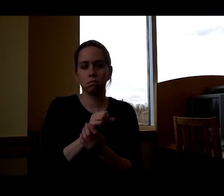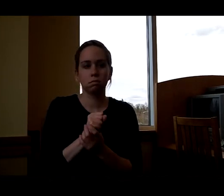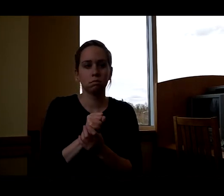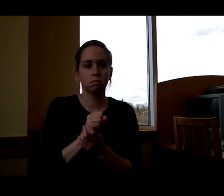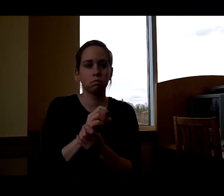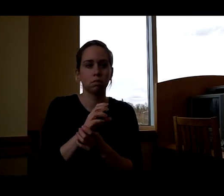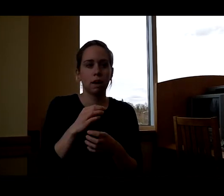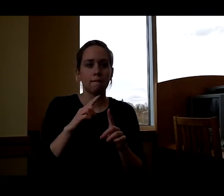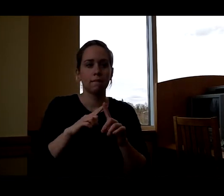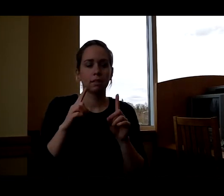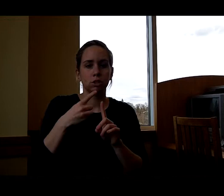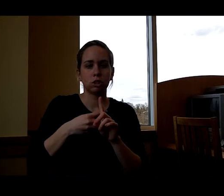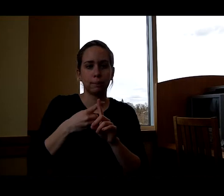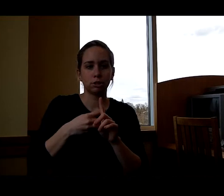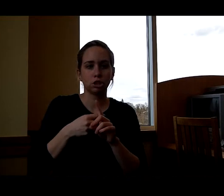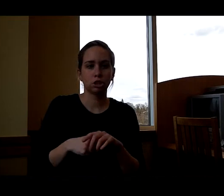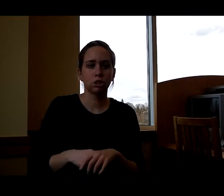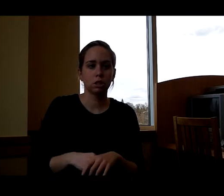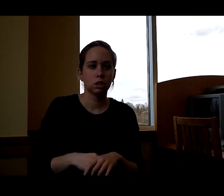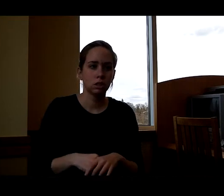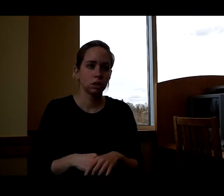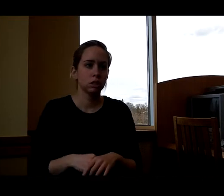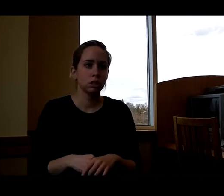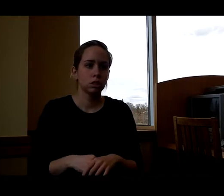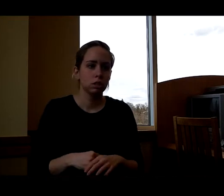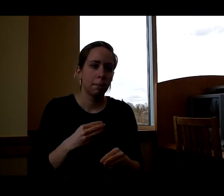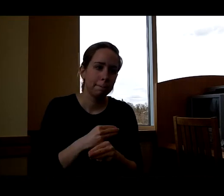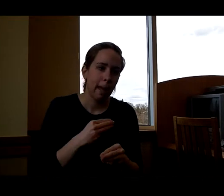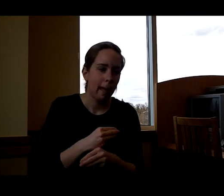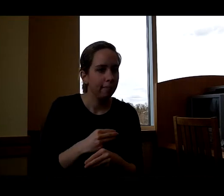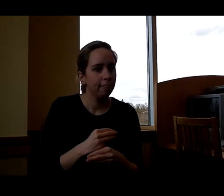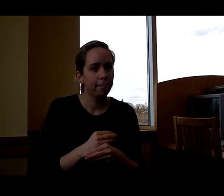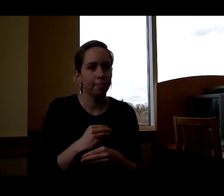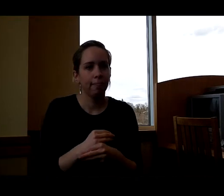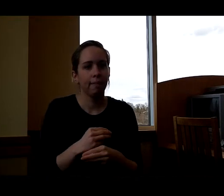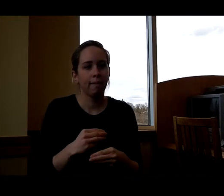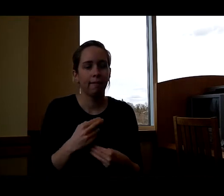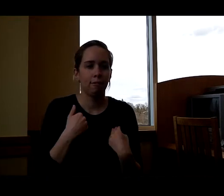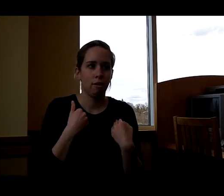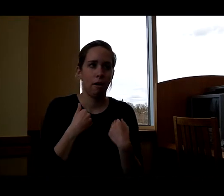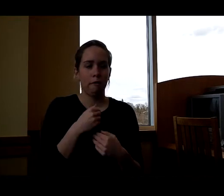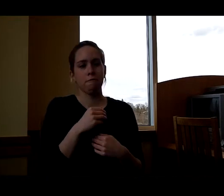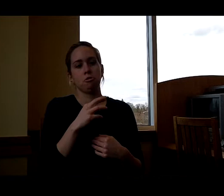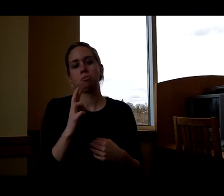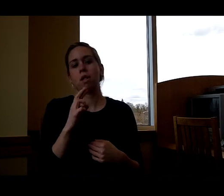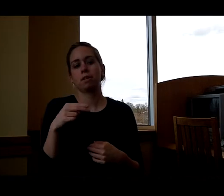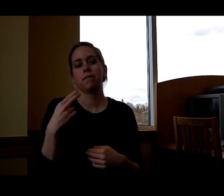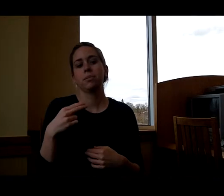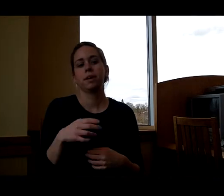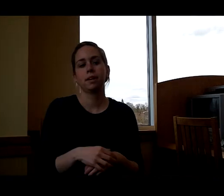readings. Then you do a little formula, which is really easy. I'll show you in just a bit. You come up with the relative humidity, or actually what the